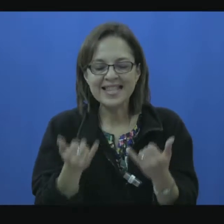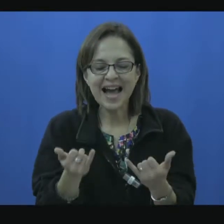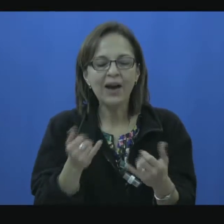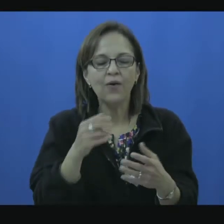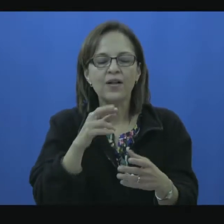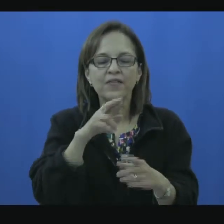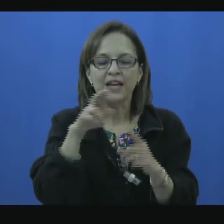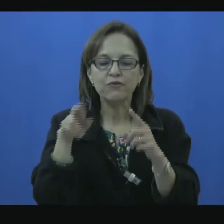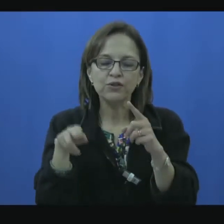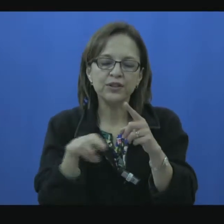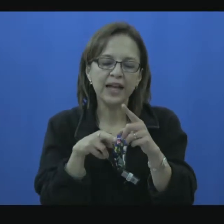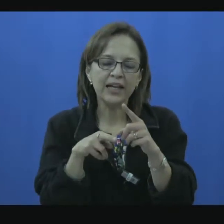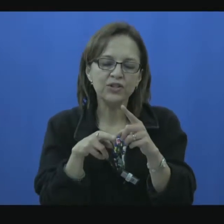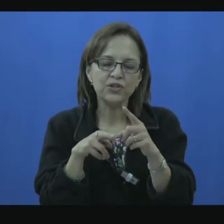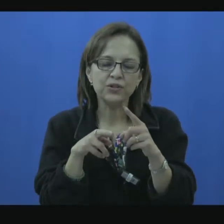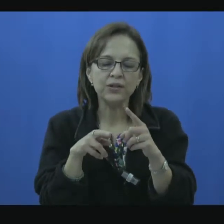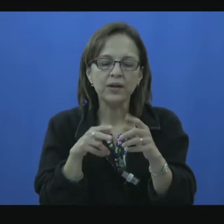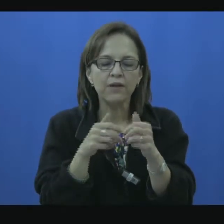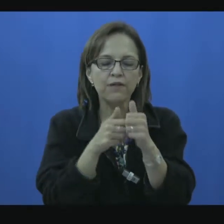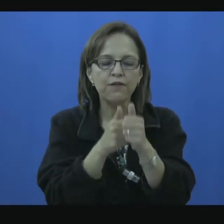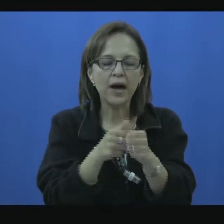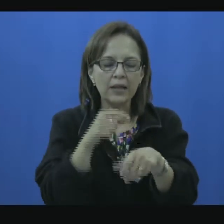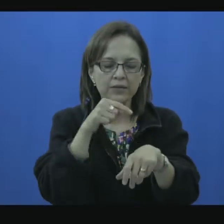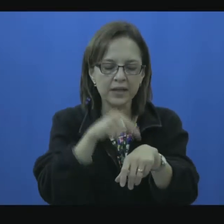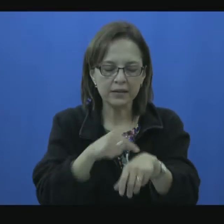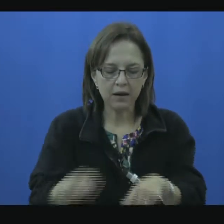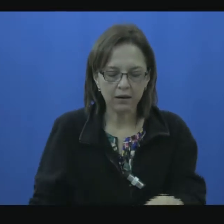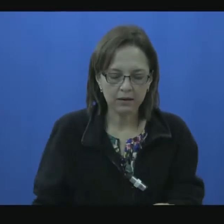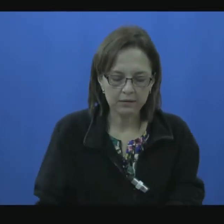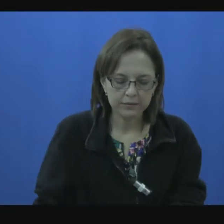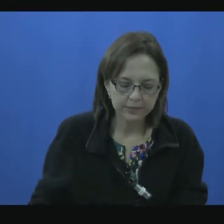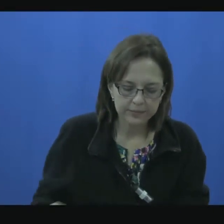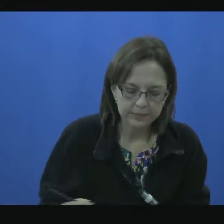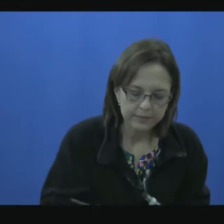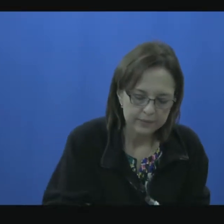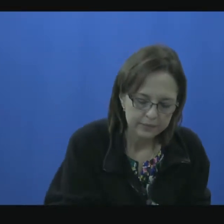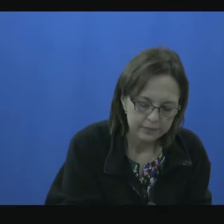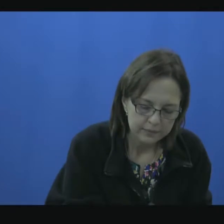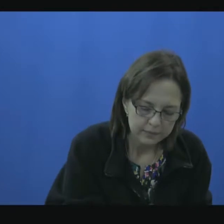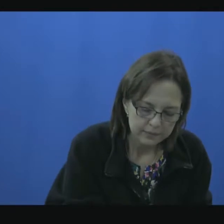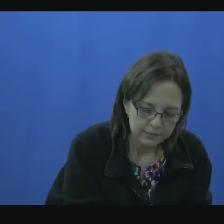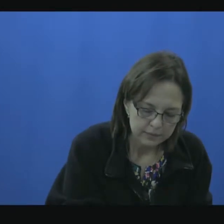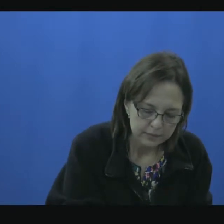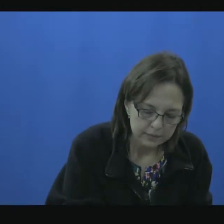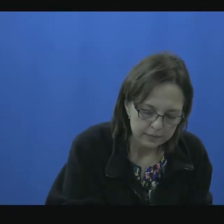And now the rotation follows the clock.